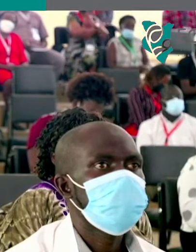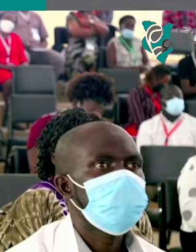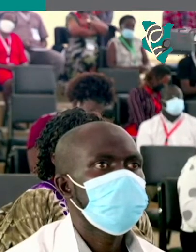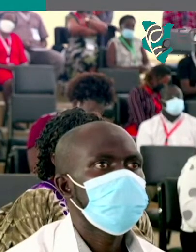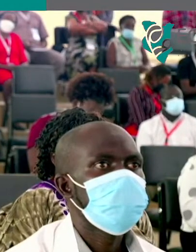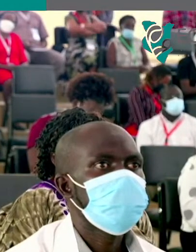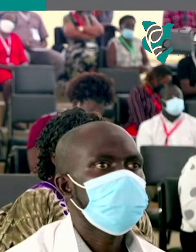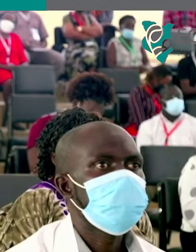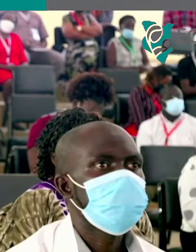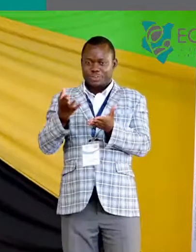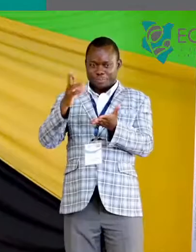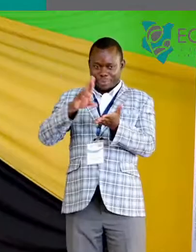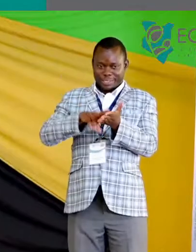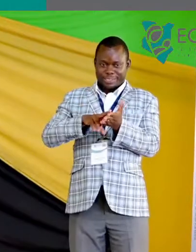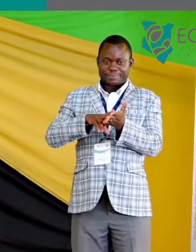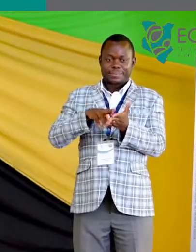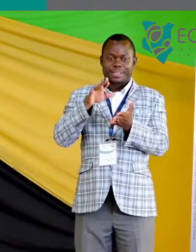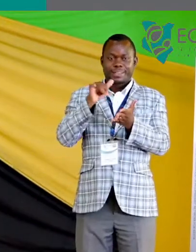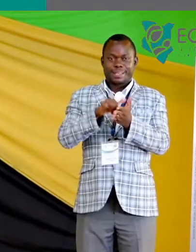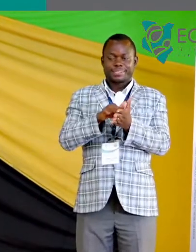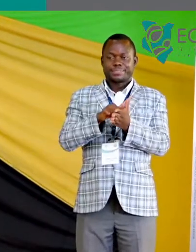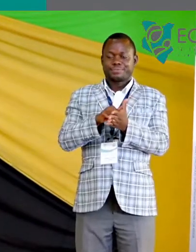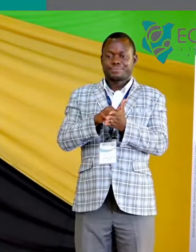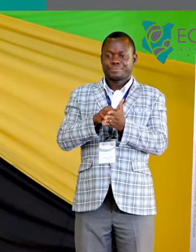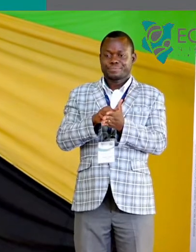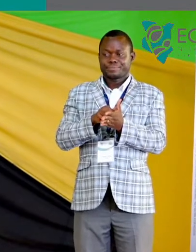In terms of the right